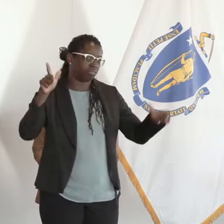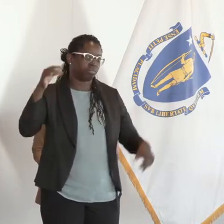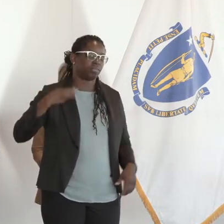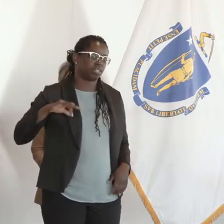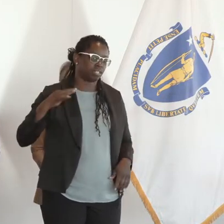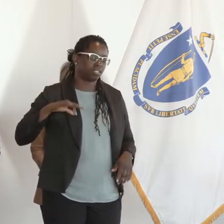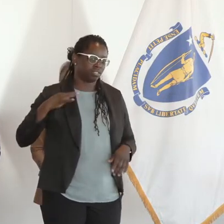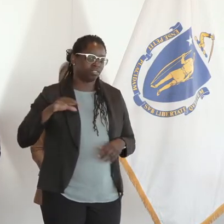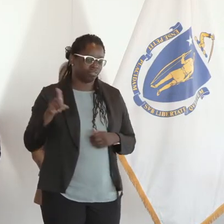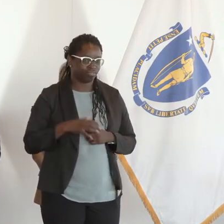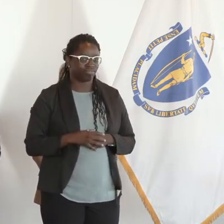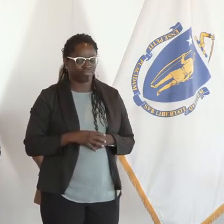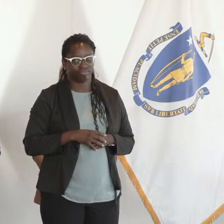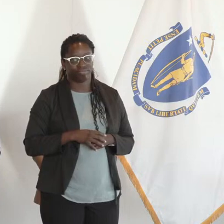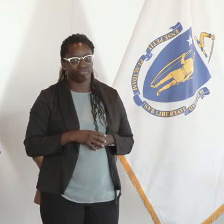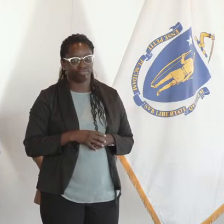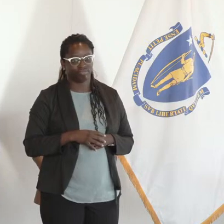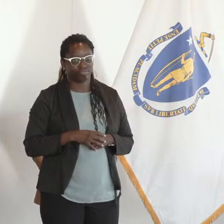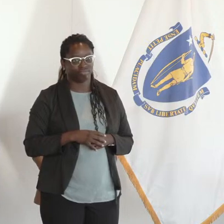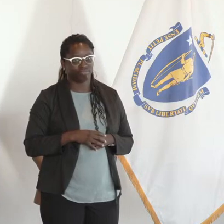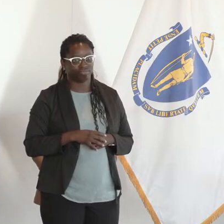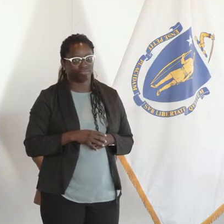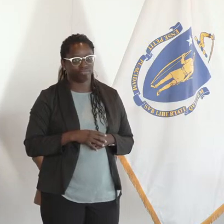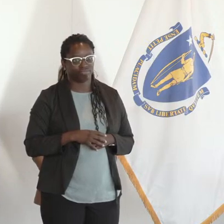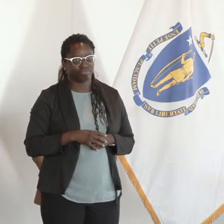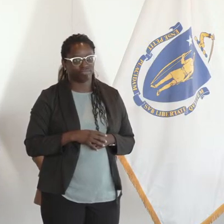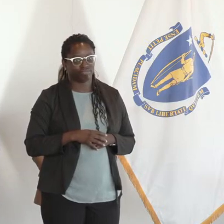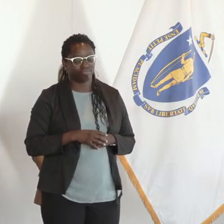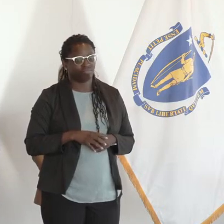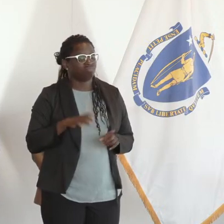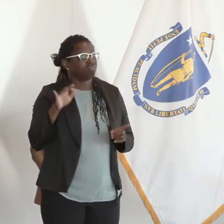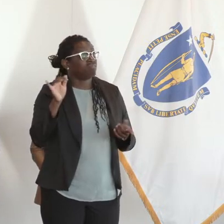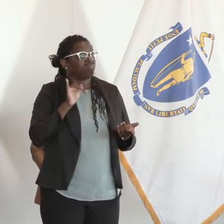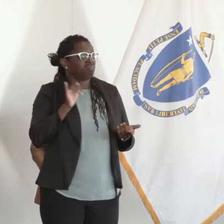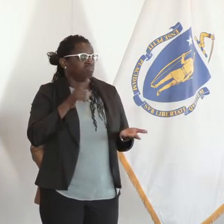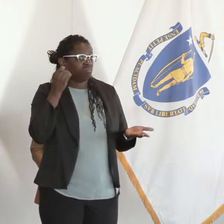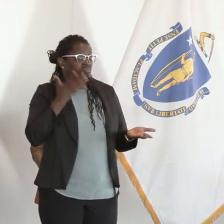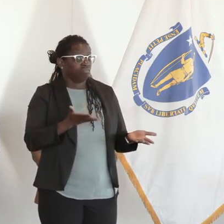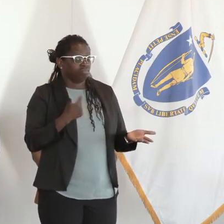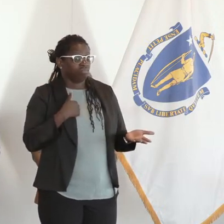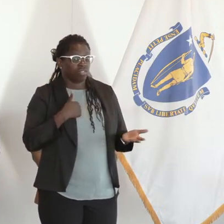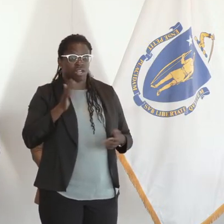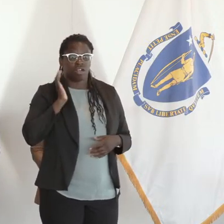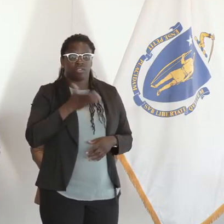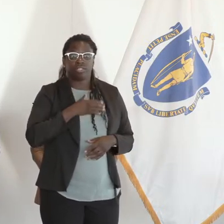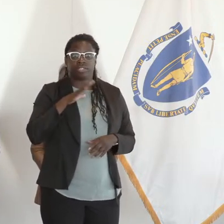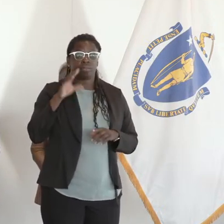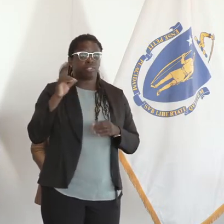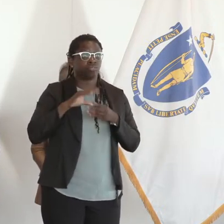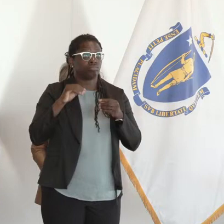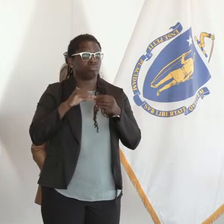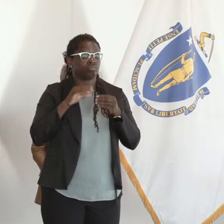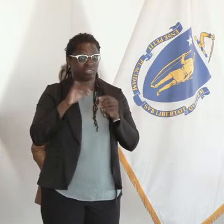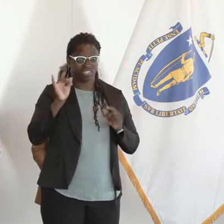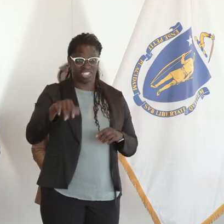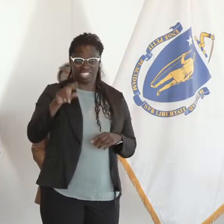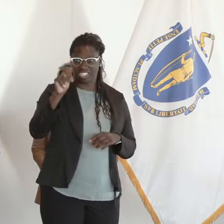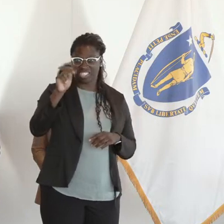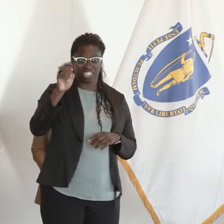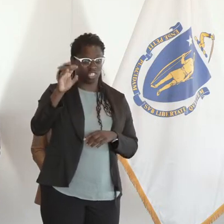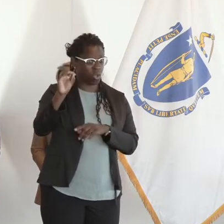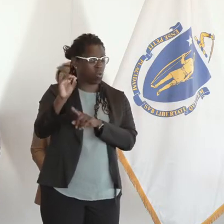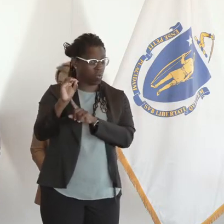carbon. We're also one of the few companies that can say that they are net zero in their